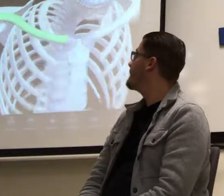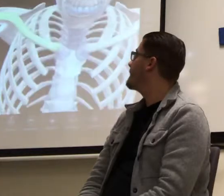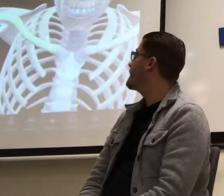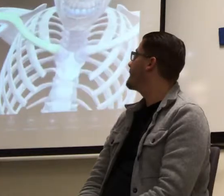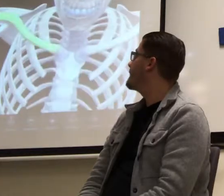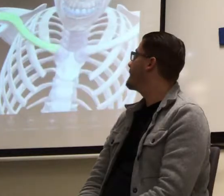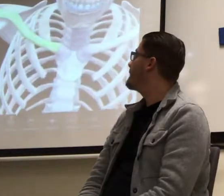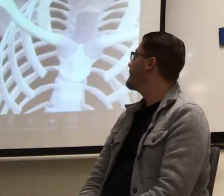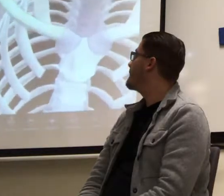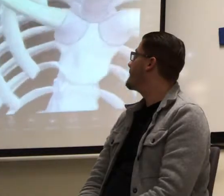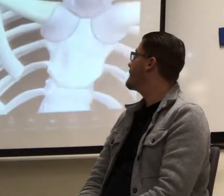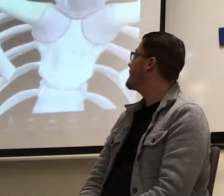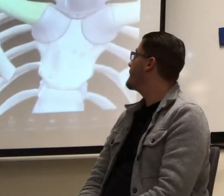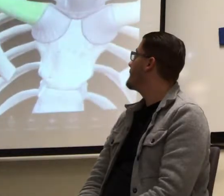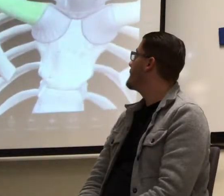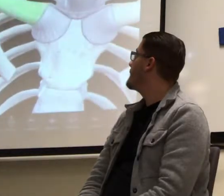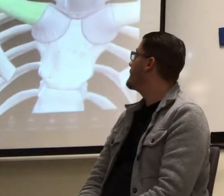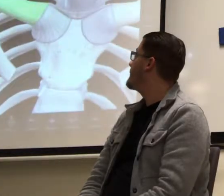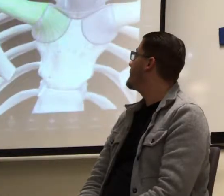For example,